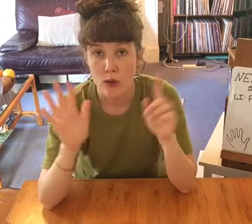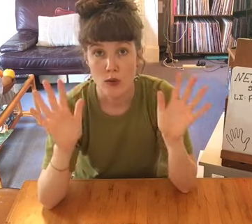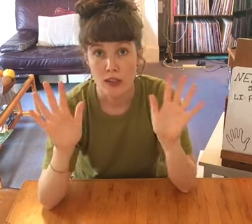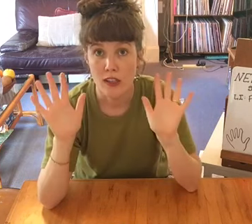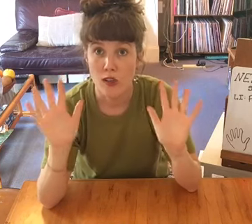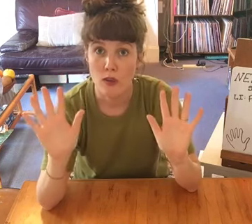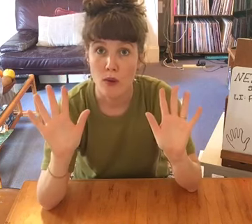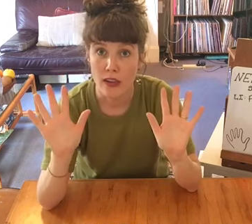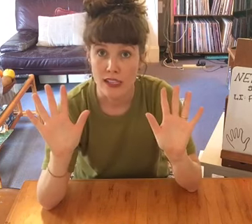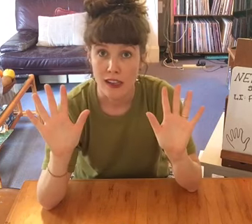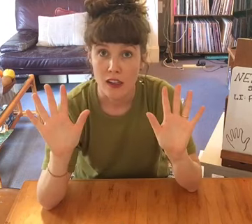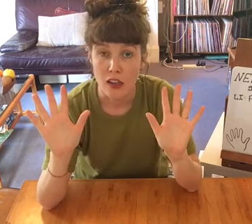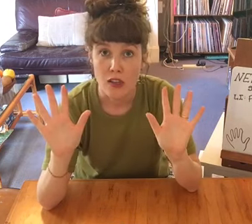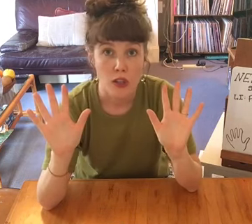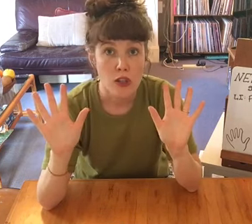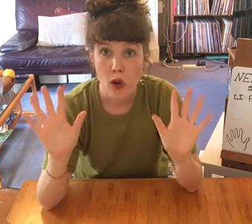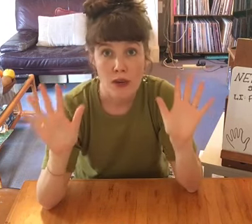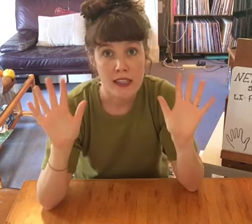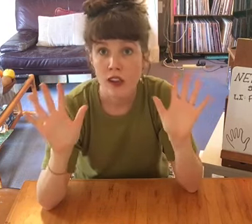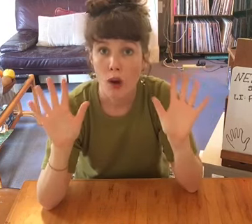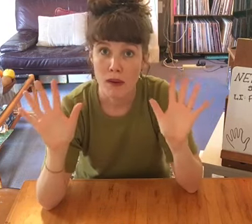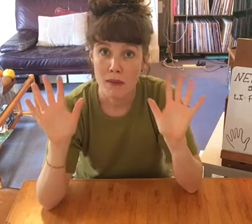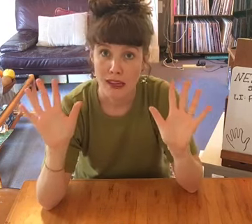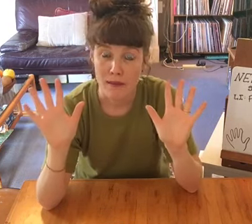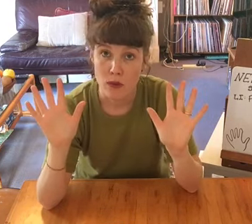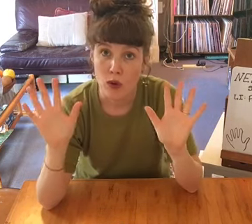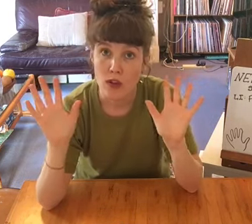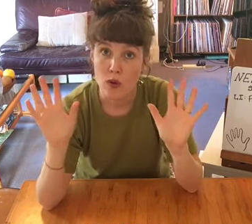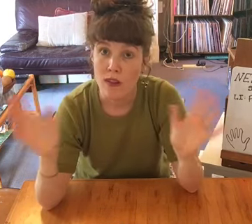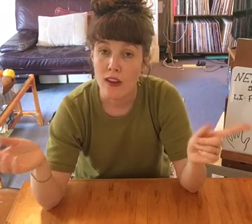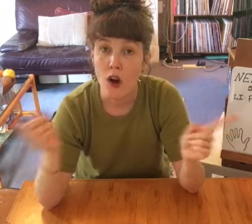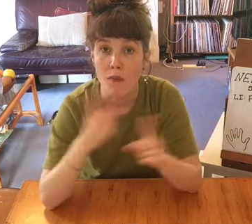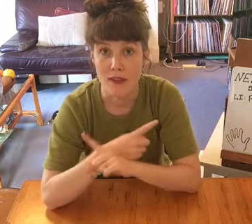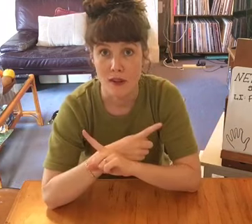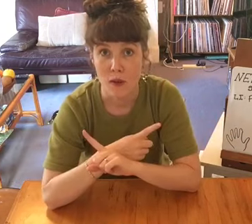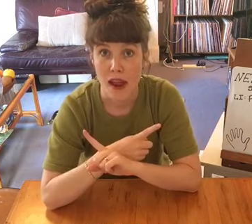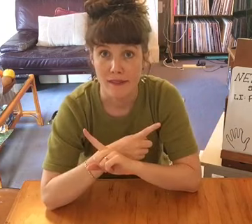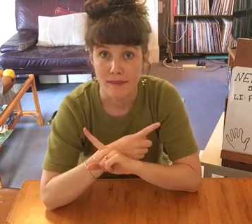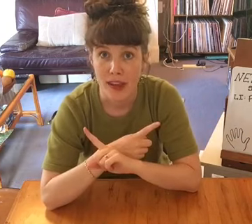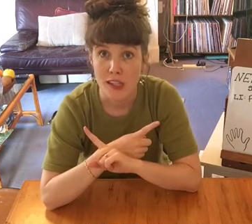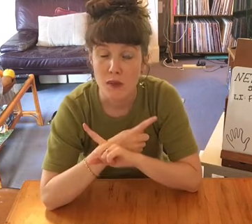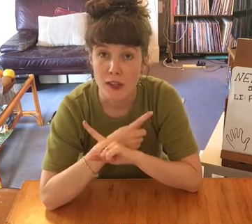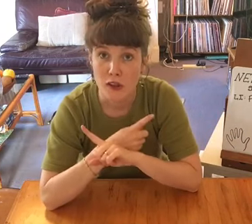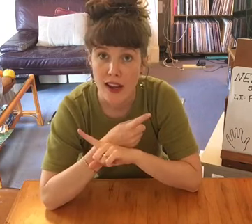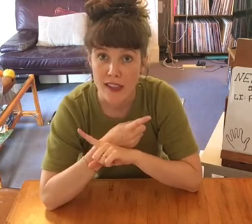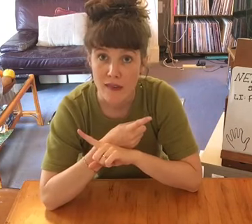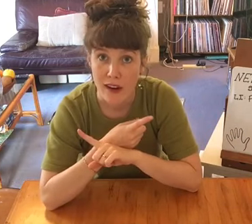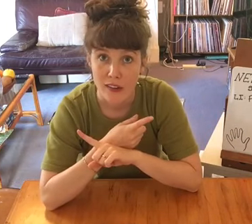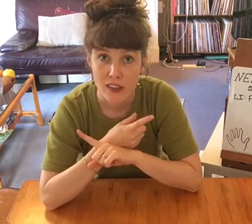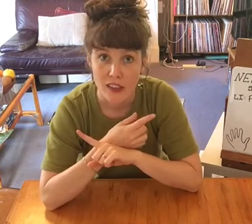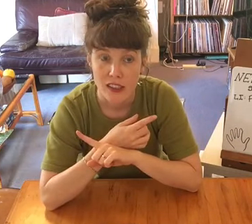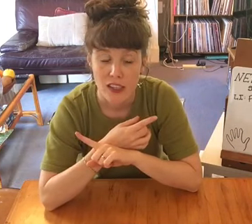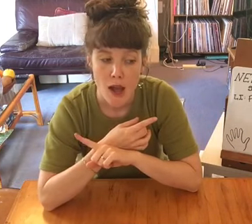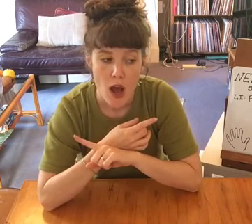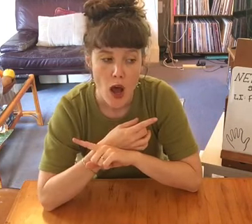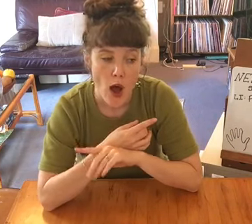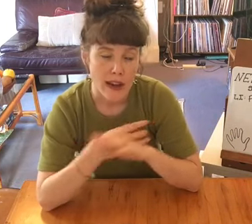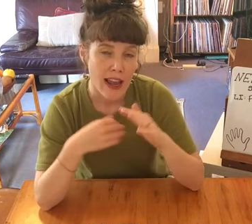using to do the pointing. So you don't need to copy me. You can do it the opposite way and switch your hands around. Okay, the